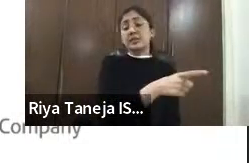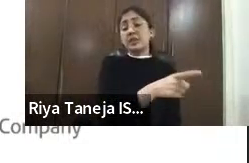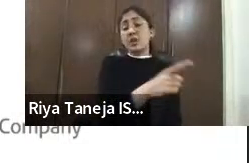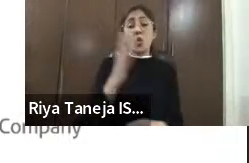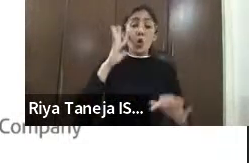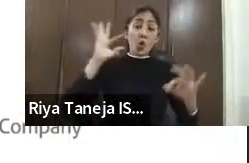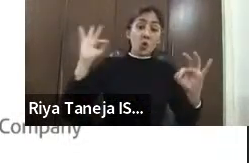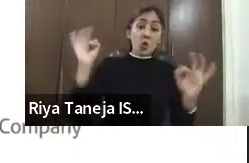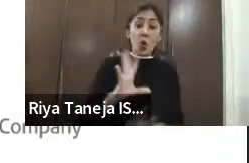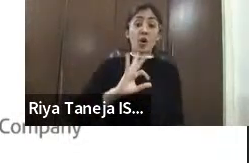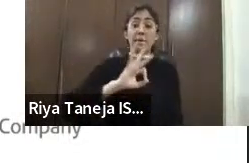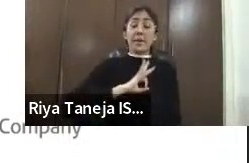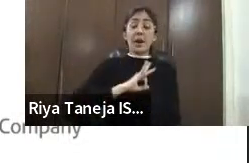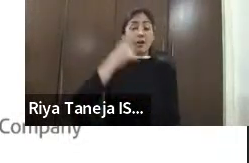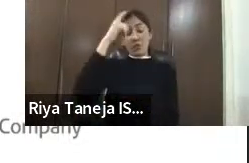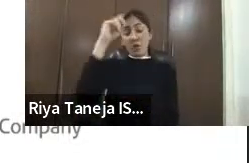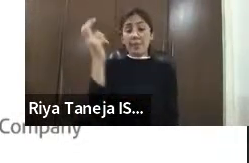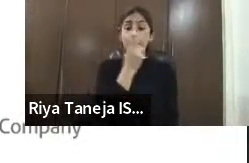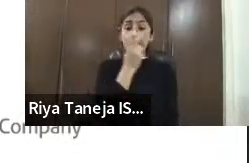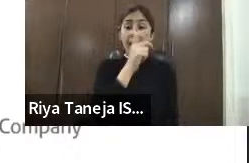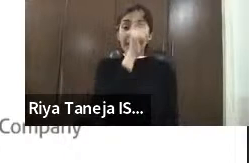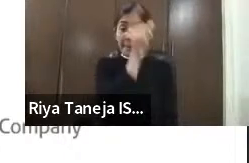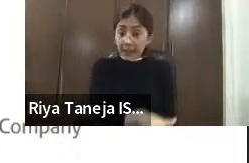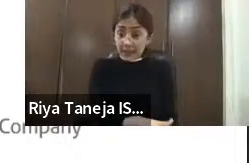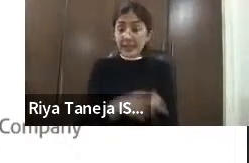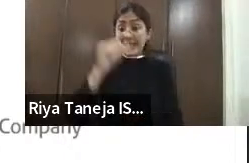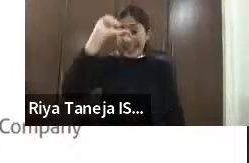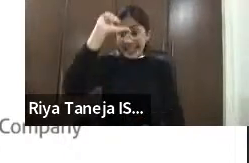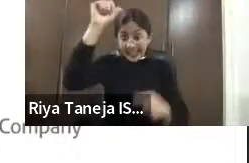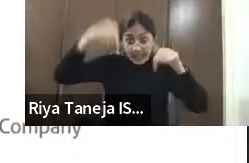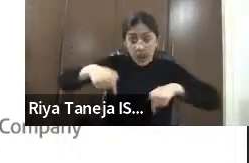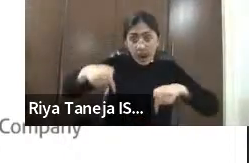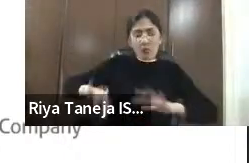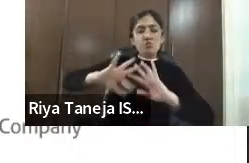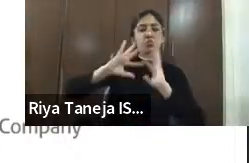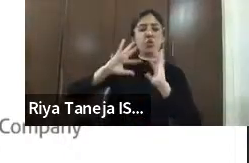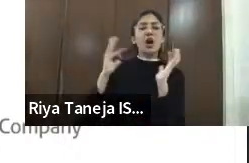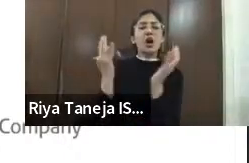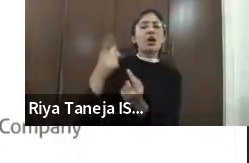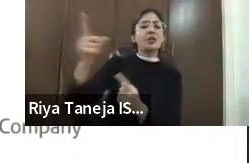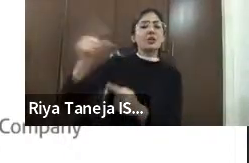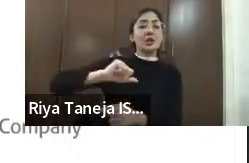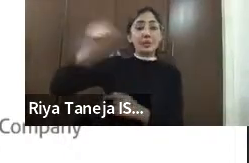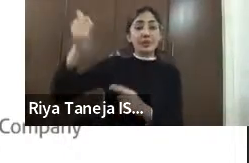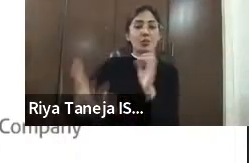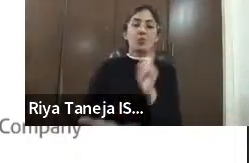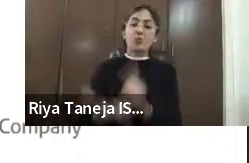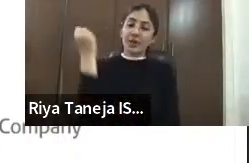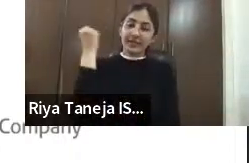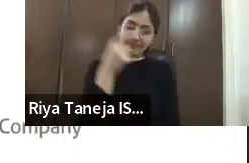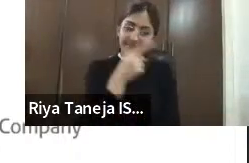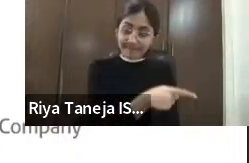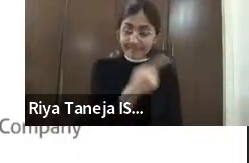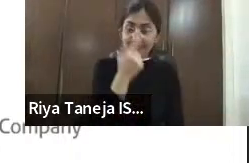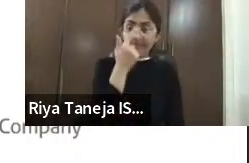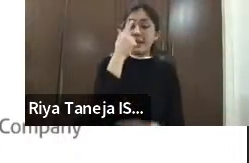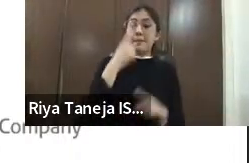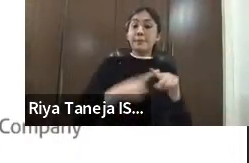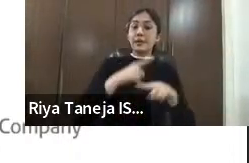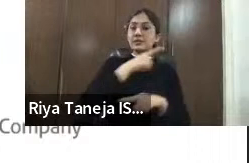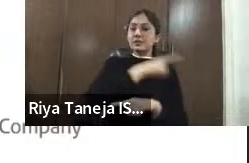gold medal for India in the World Championship and participate in 3 World Championships